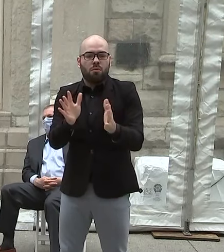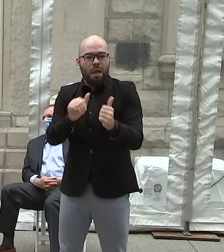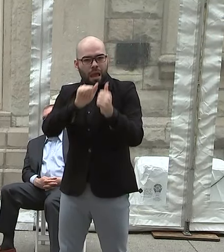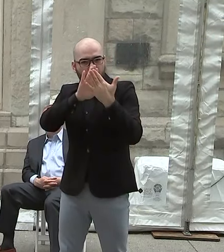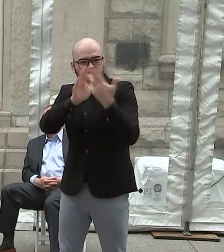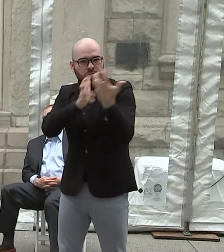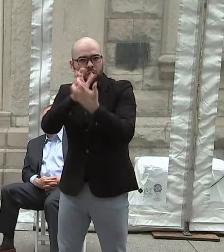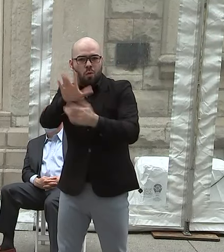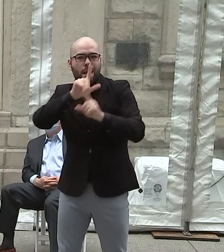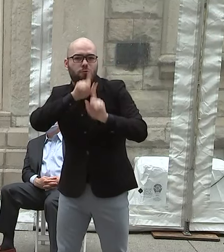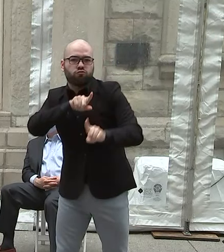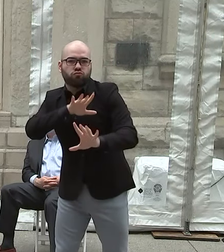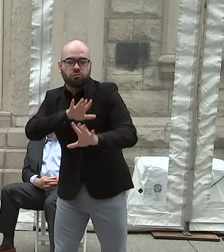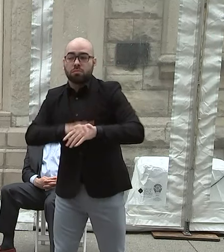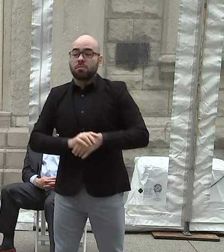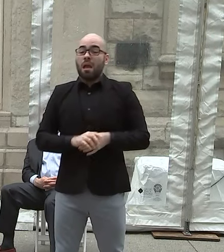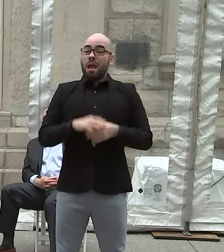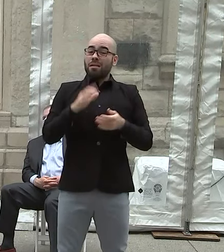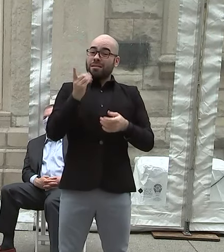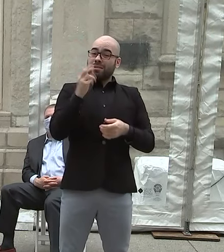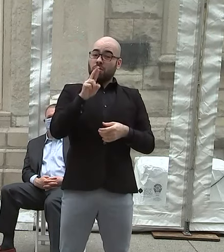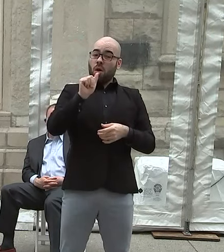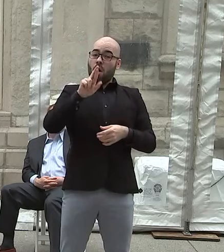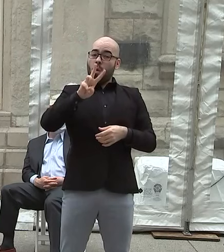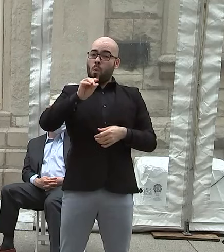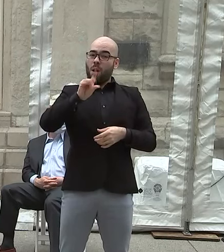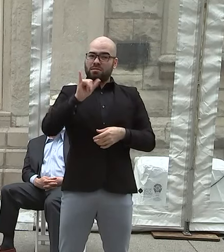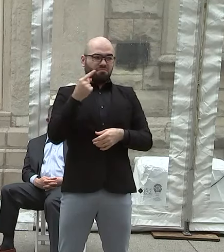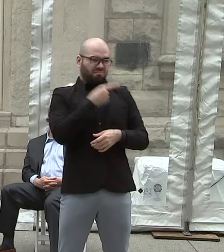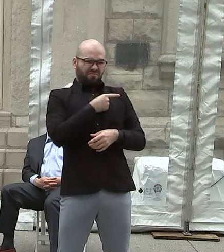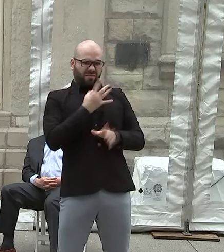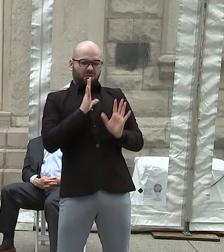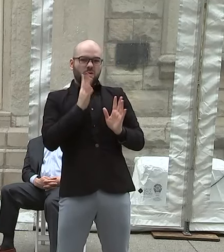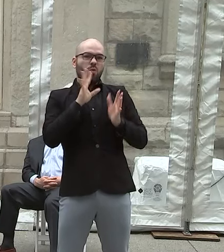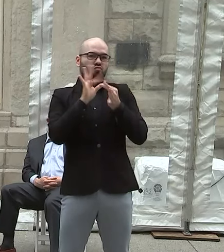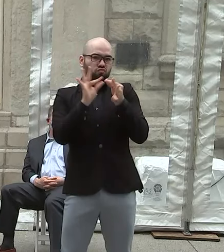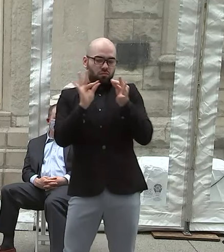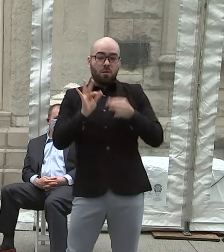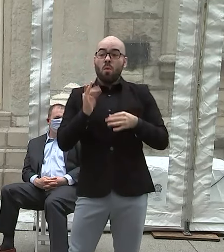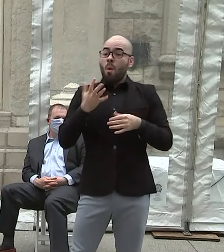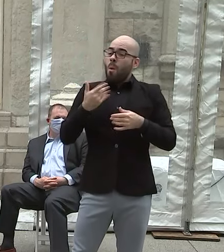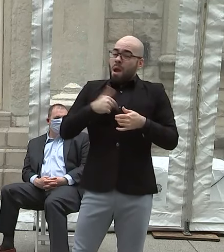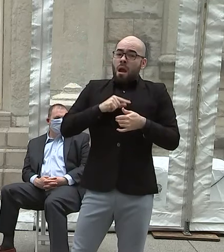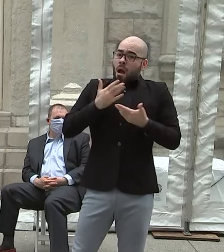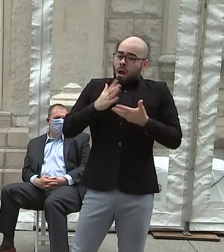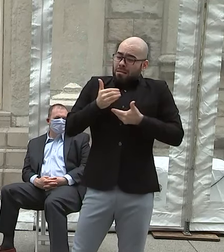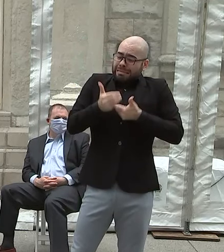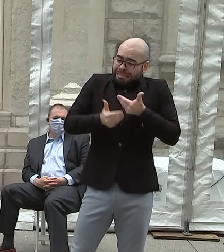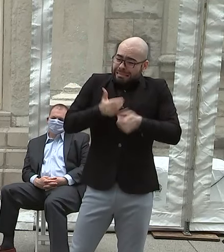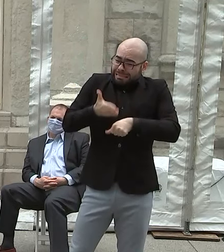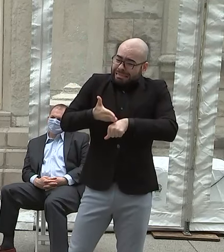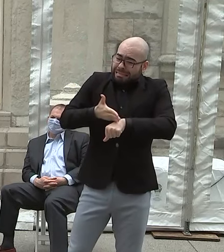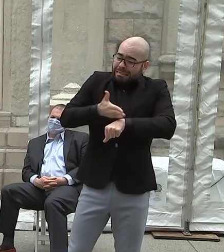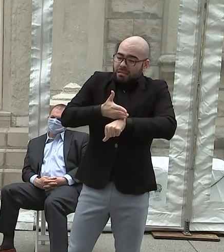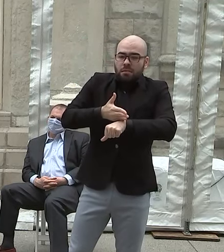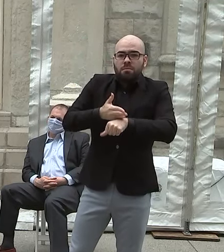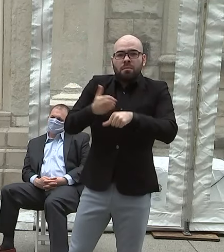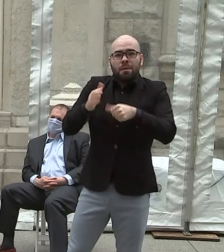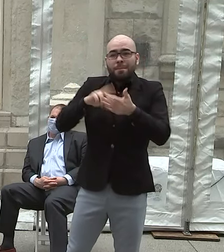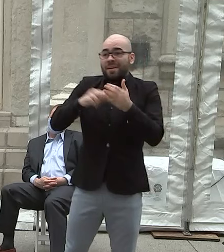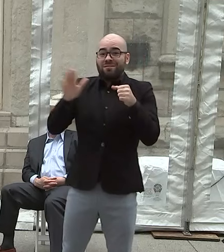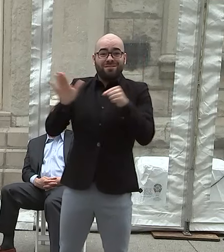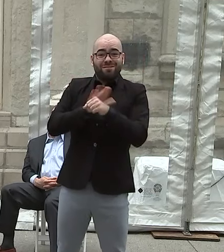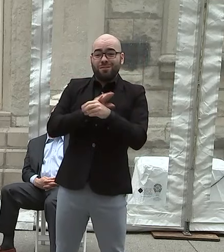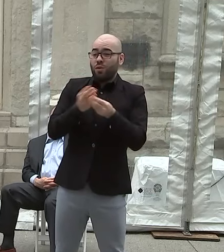the thick of the fight, and Dr. Arwady would be the first to tell you, while we've made progress, we're a long way from being out of the woods, but at